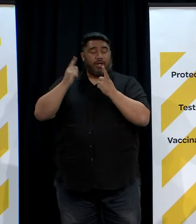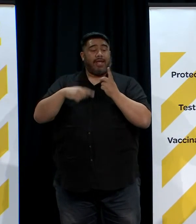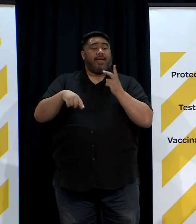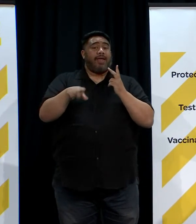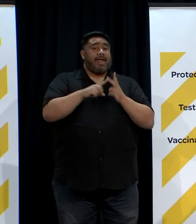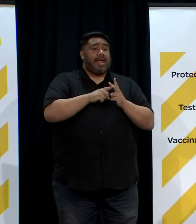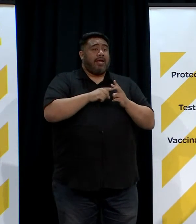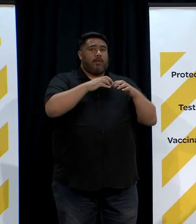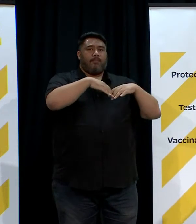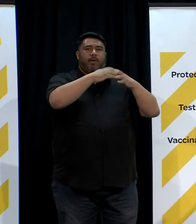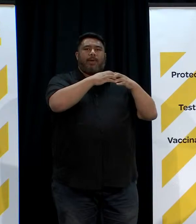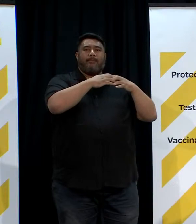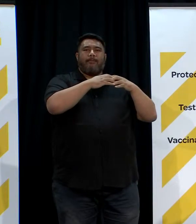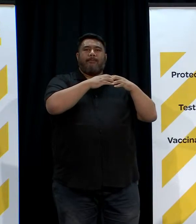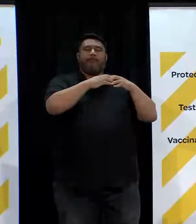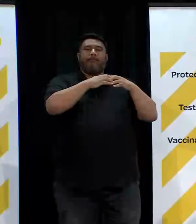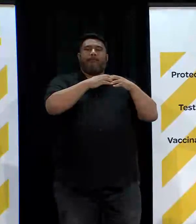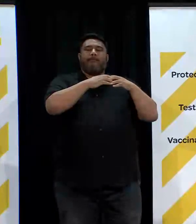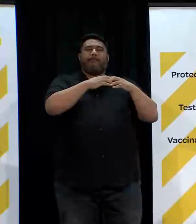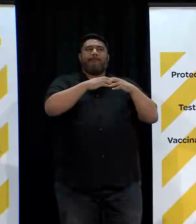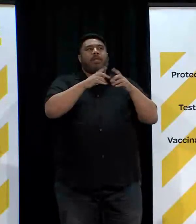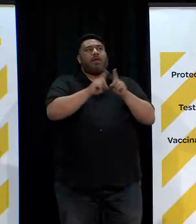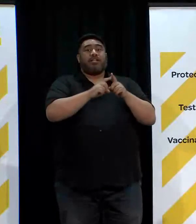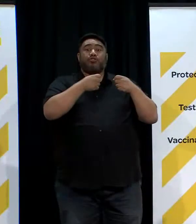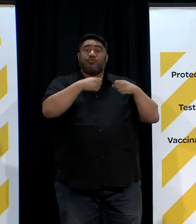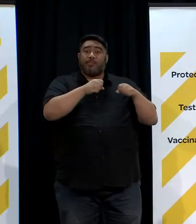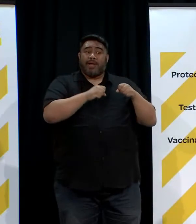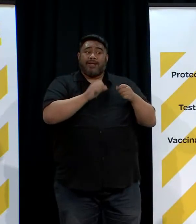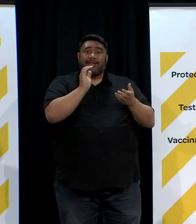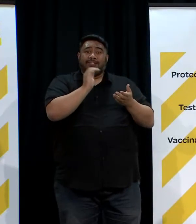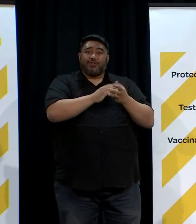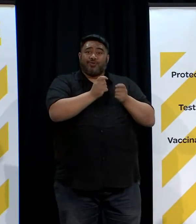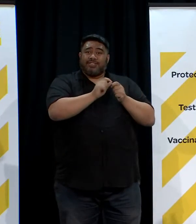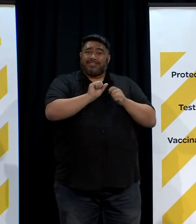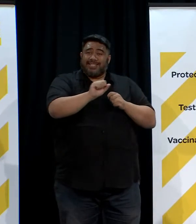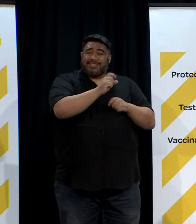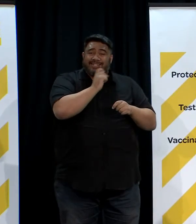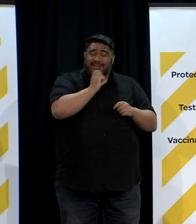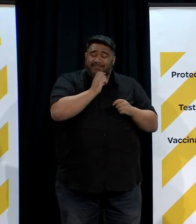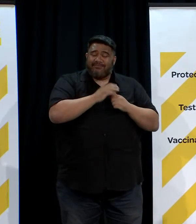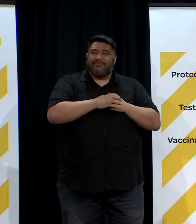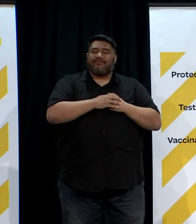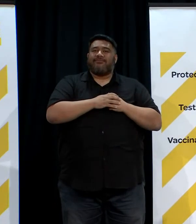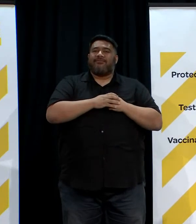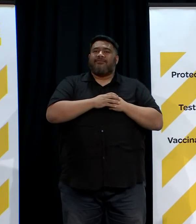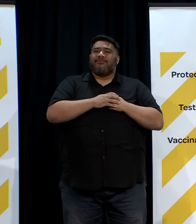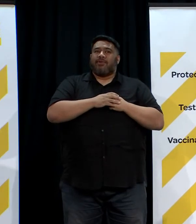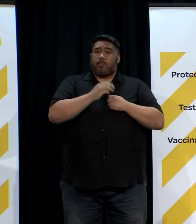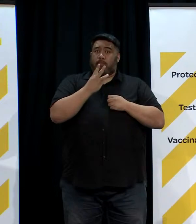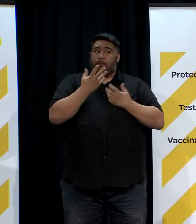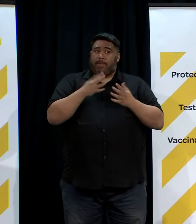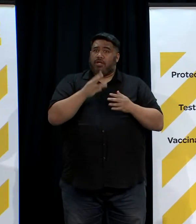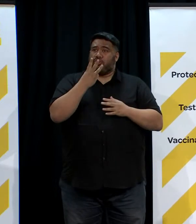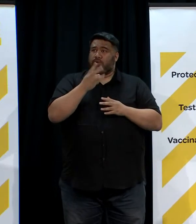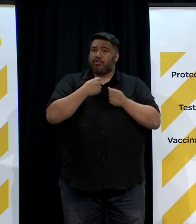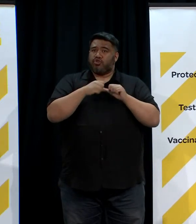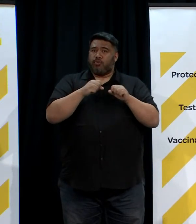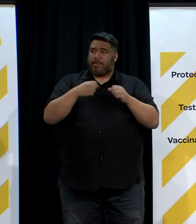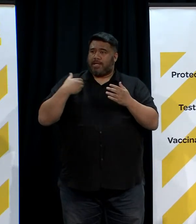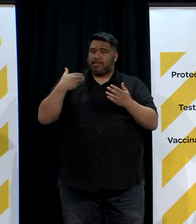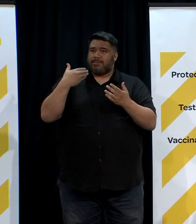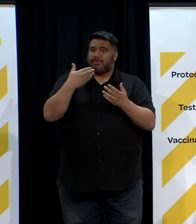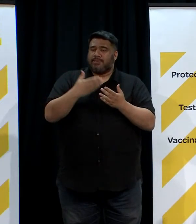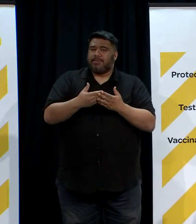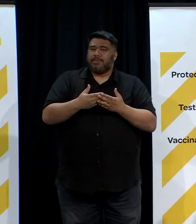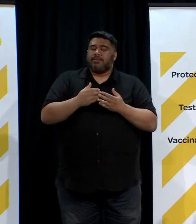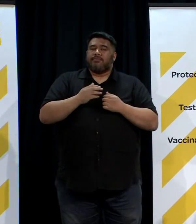specific pop-up sites at particularly supermarkets to test all the workers in 3 supermarkets over the last 2 or 3 days. But